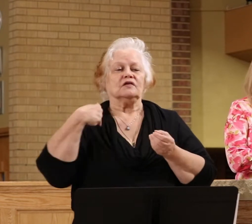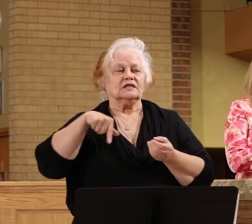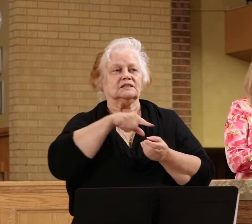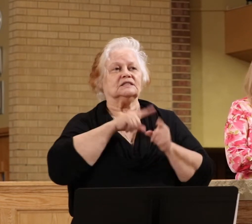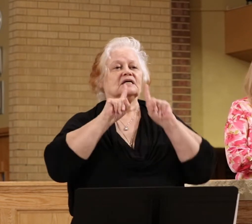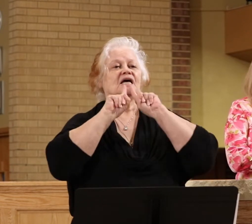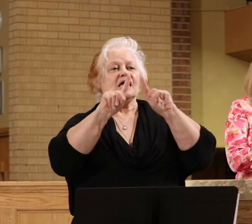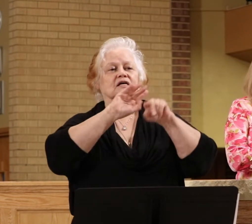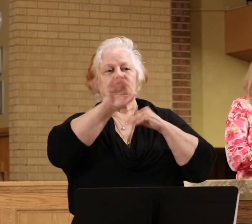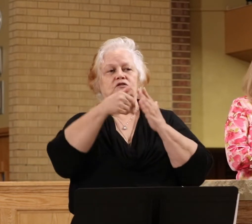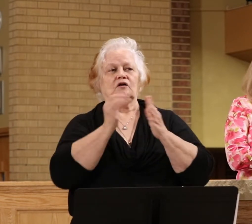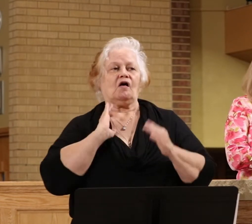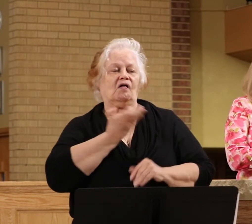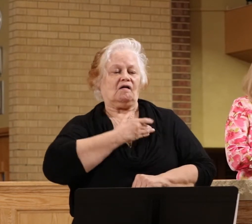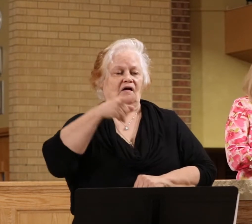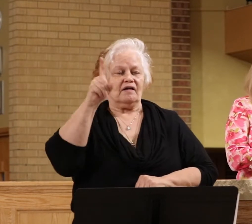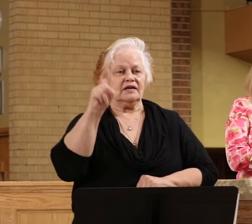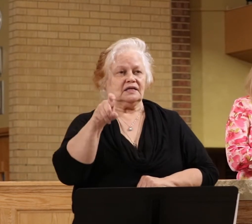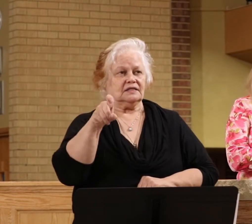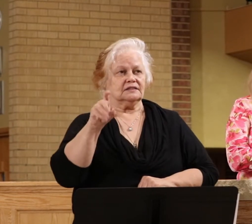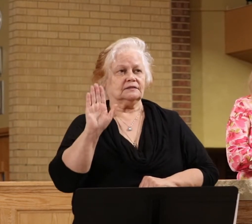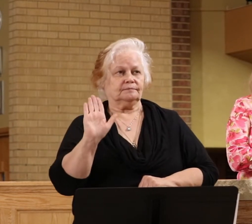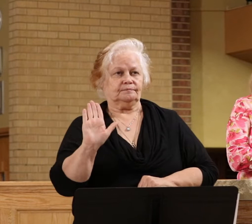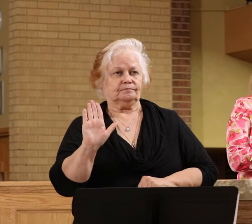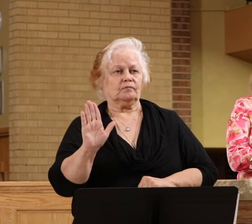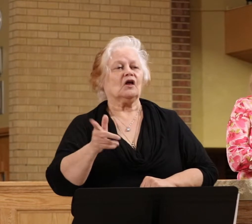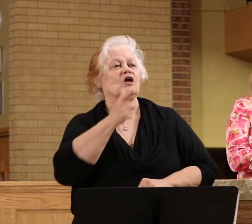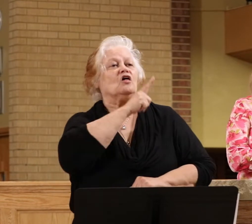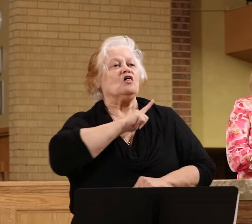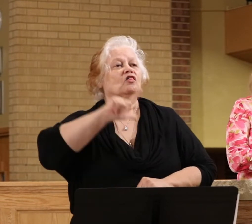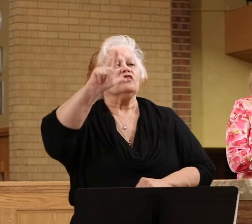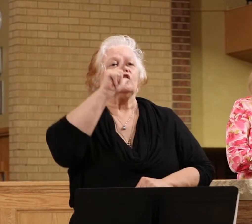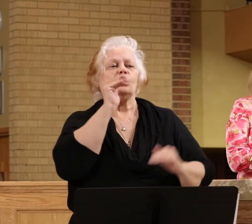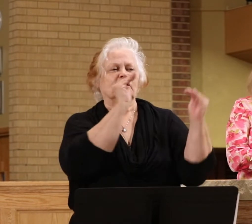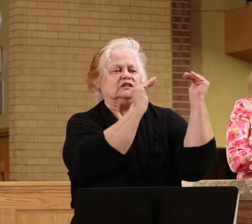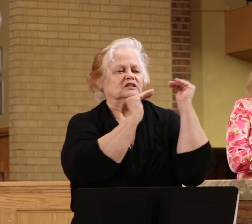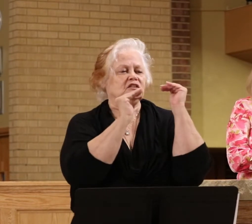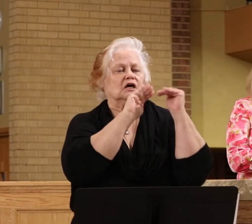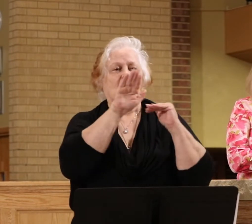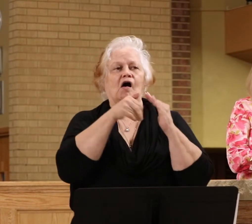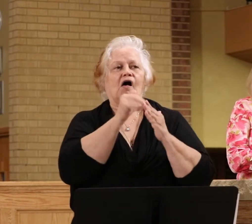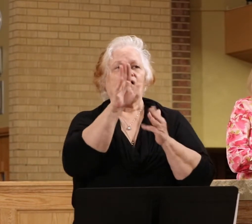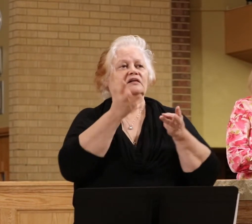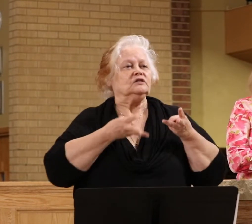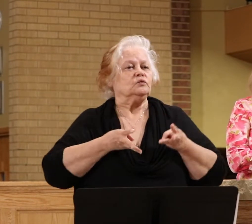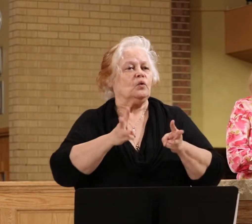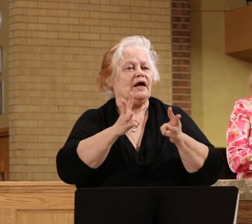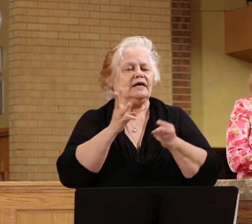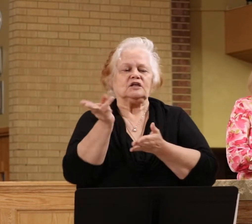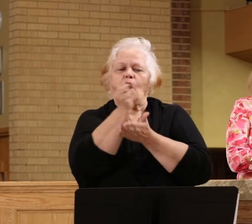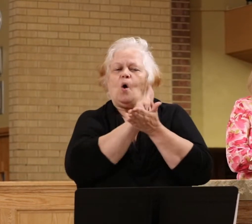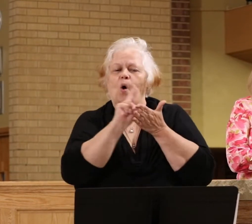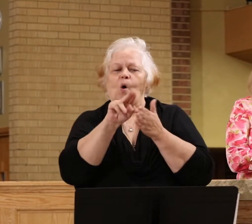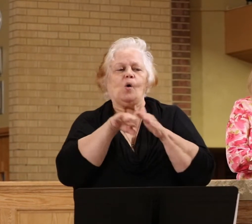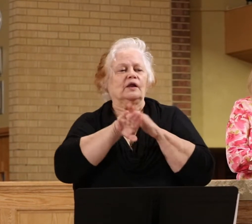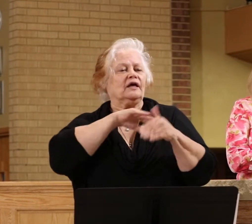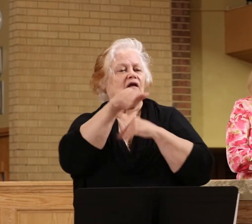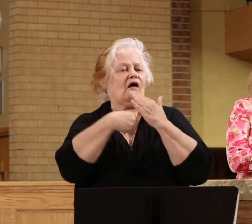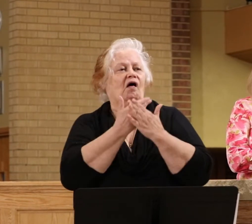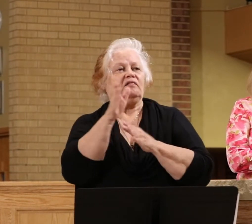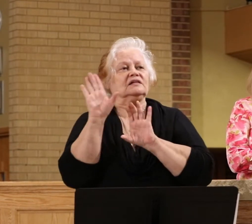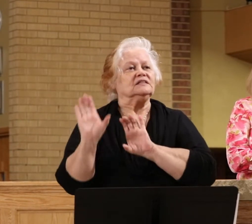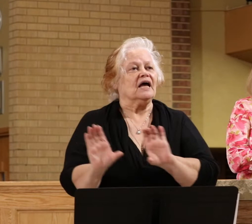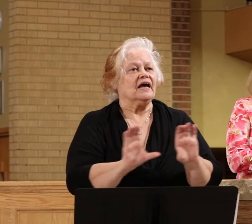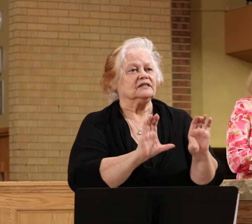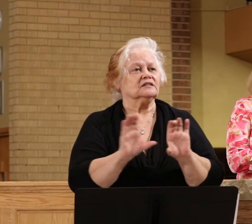our needs. The Lord is just in all his ways and holy in all his works. The Lord is near